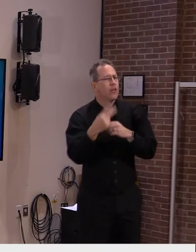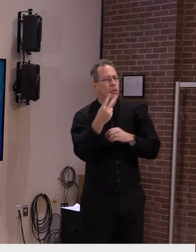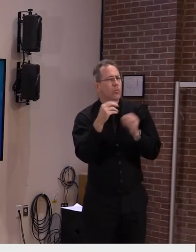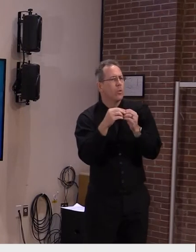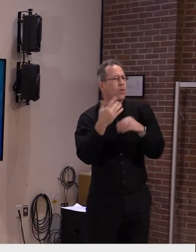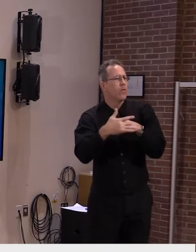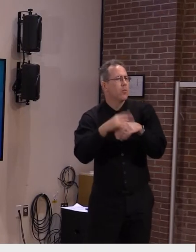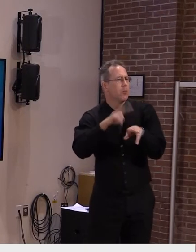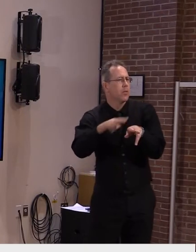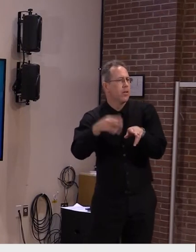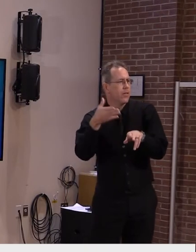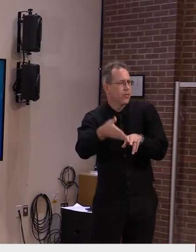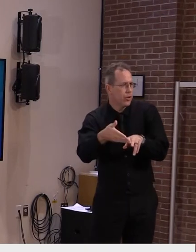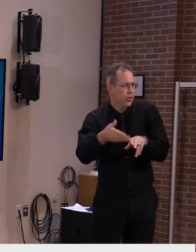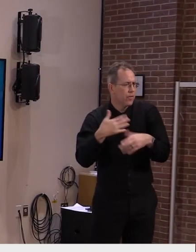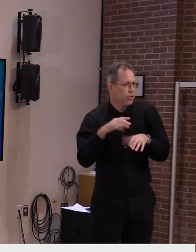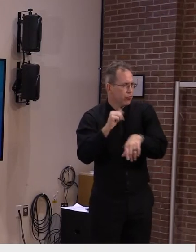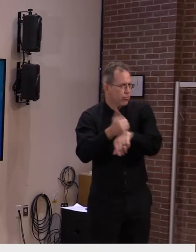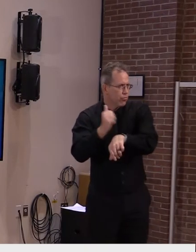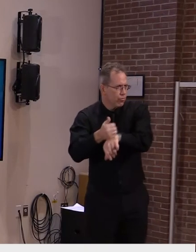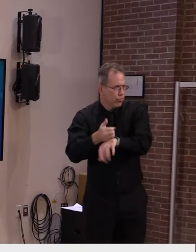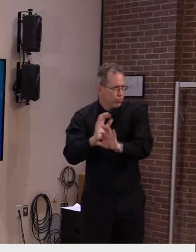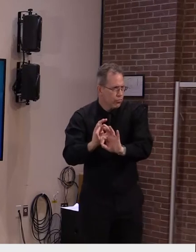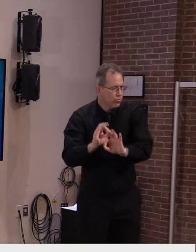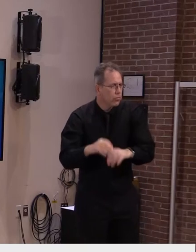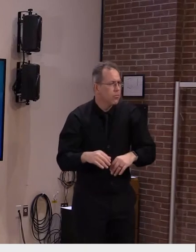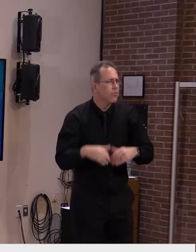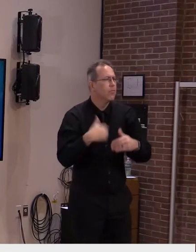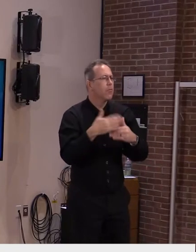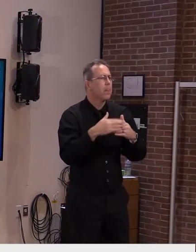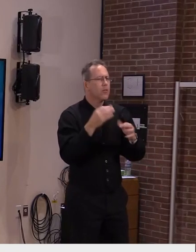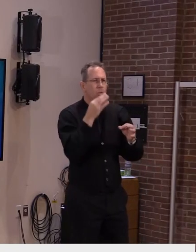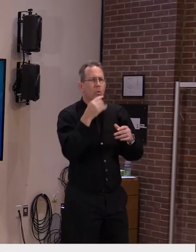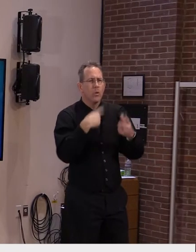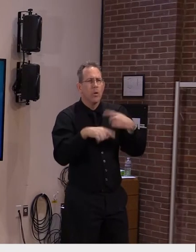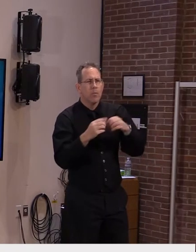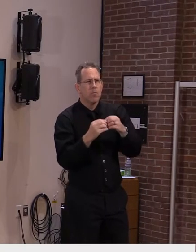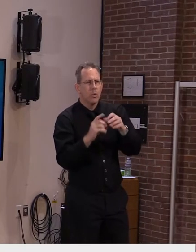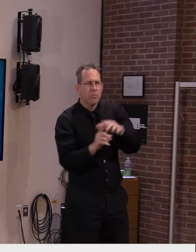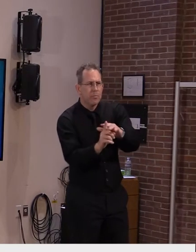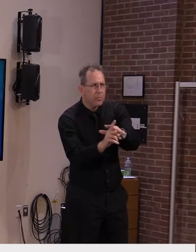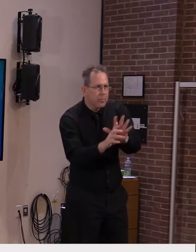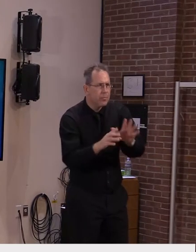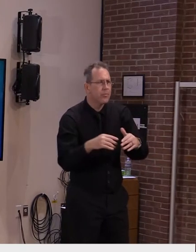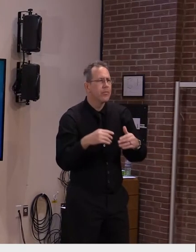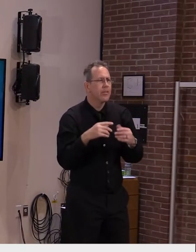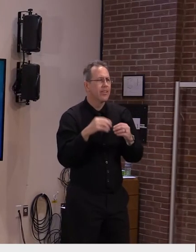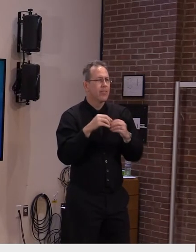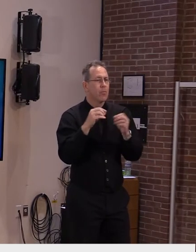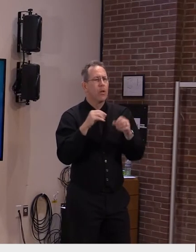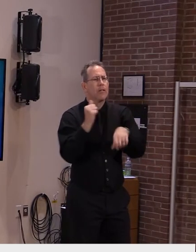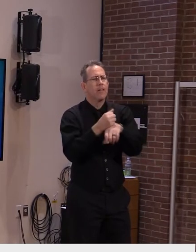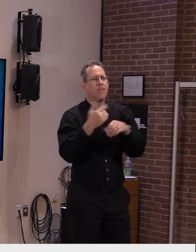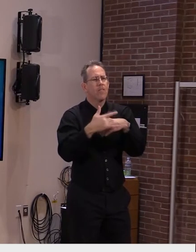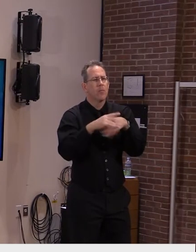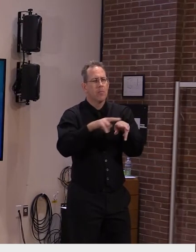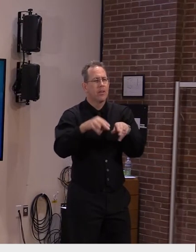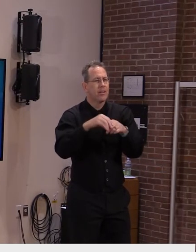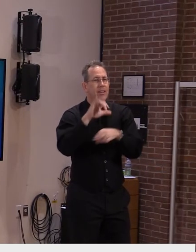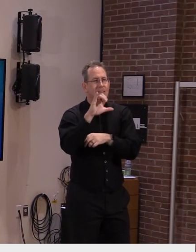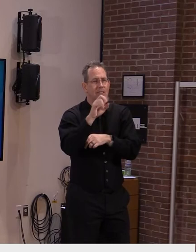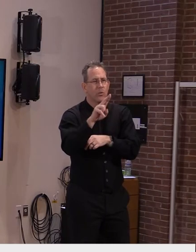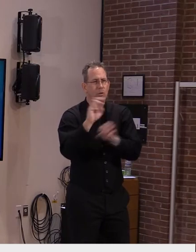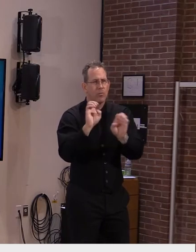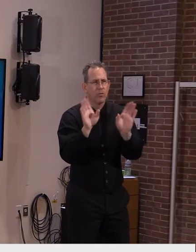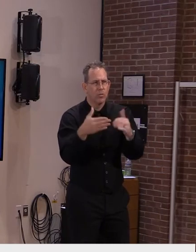open. Two additional ICU beds in that area, and we continue to work with Rutland